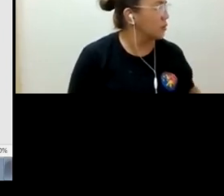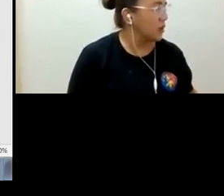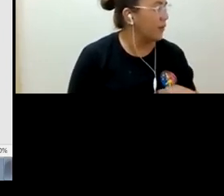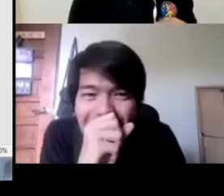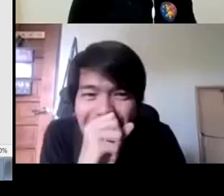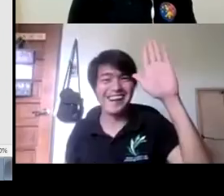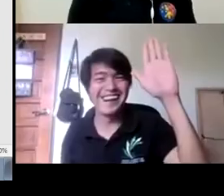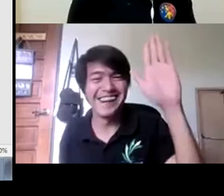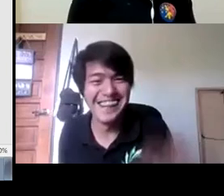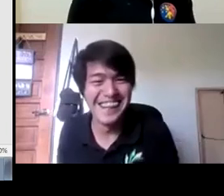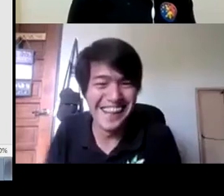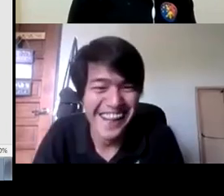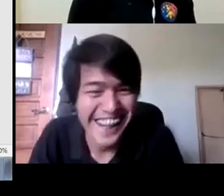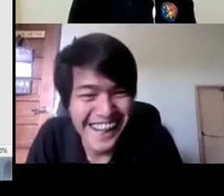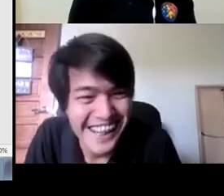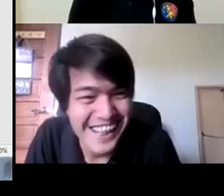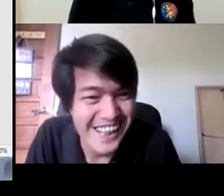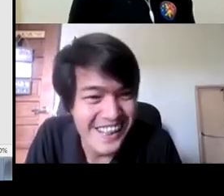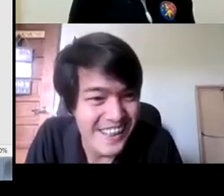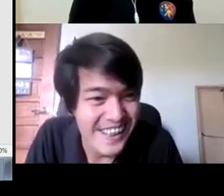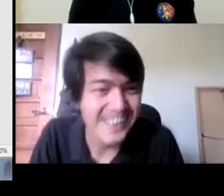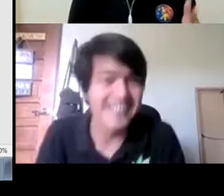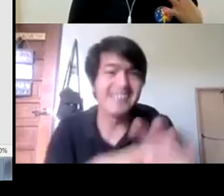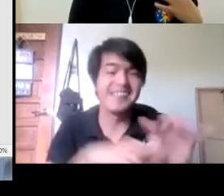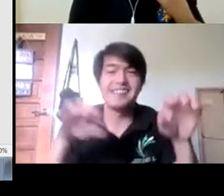And Ren's saying, how about you? No, you.